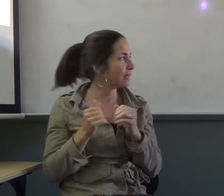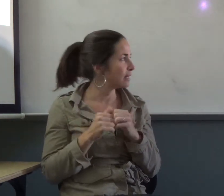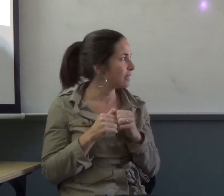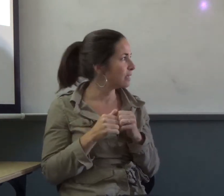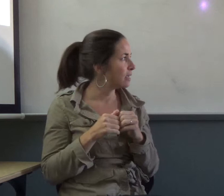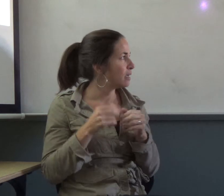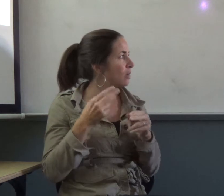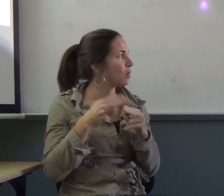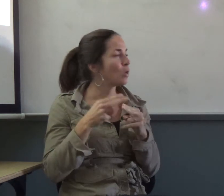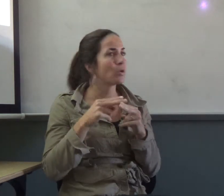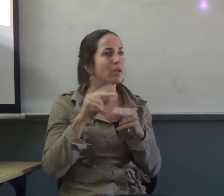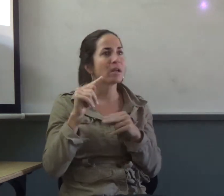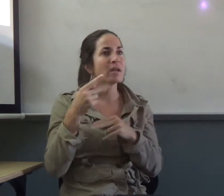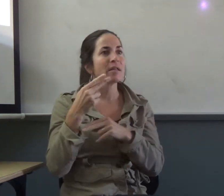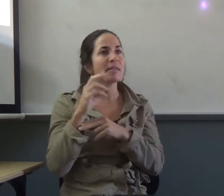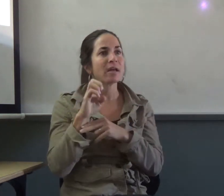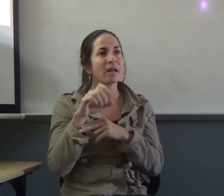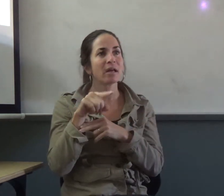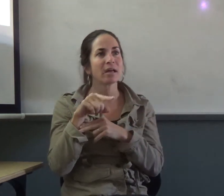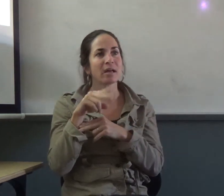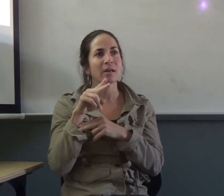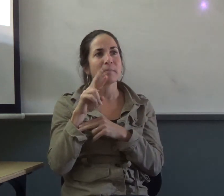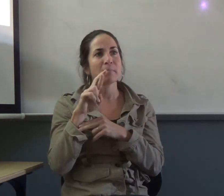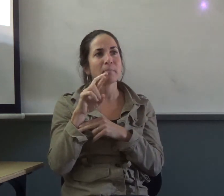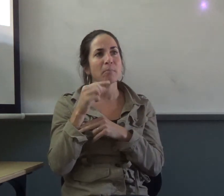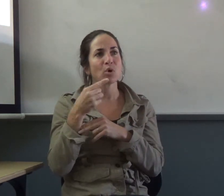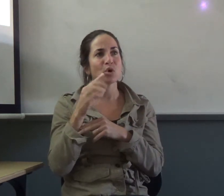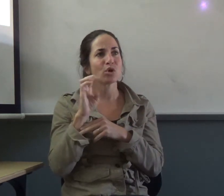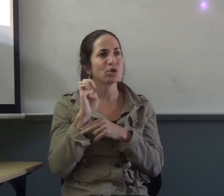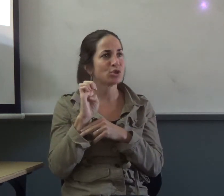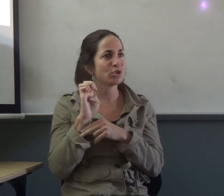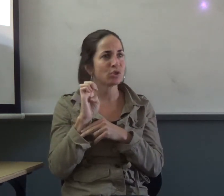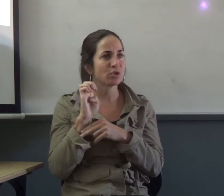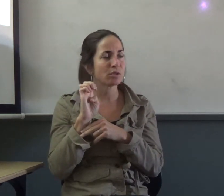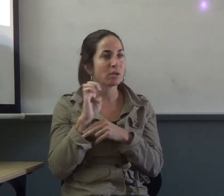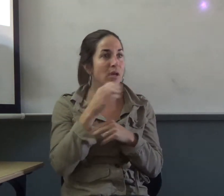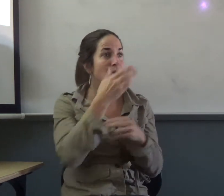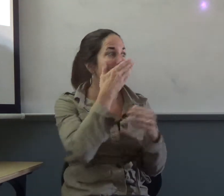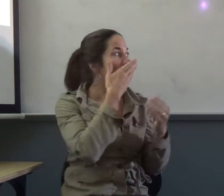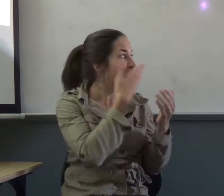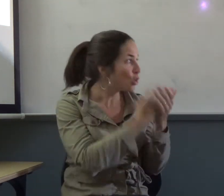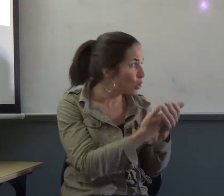Purge. Oh, that's a good movie. Oh my goodness. No, that's good. Just imagine if that was for real. I don't want to.